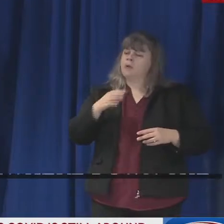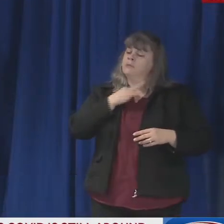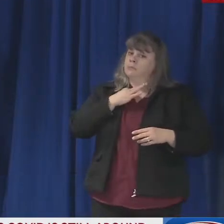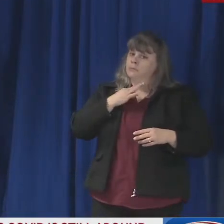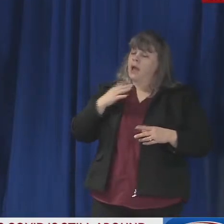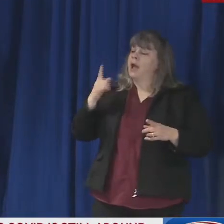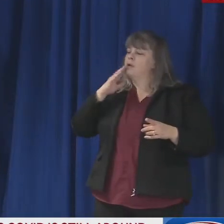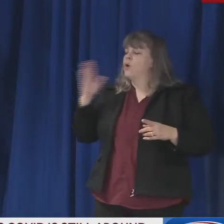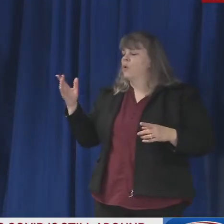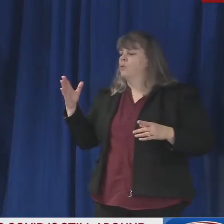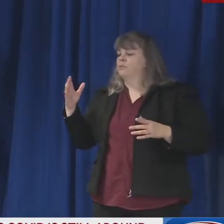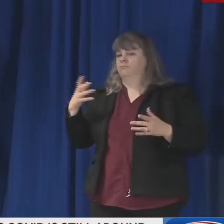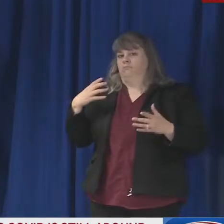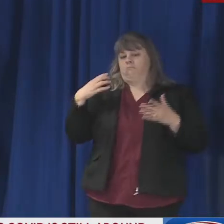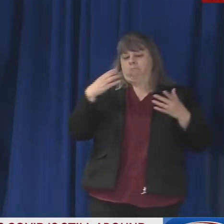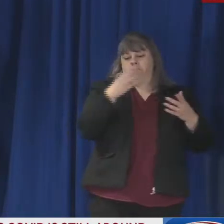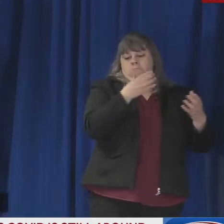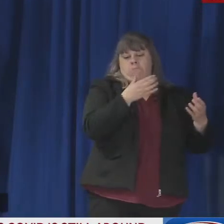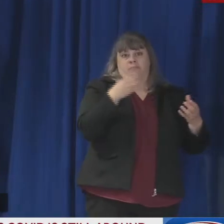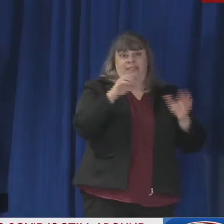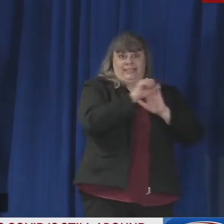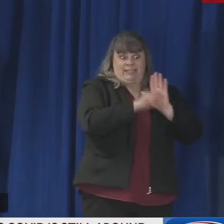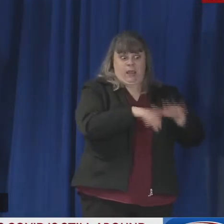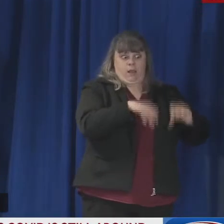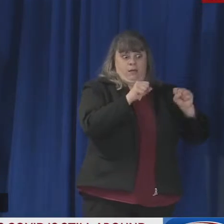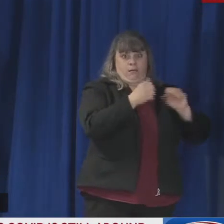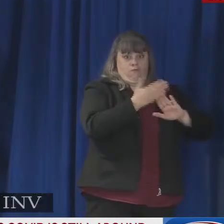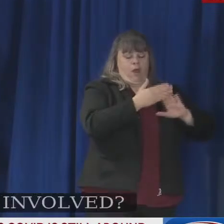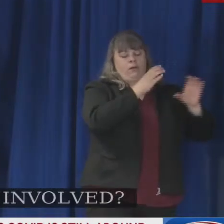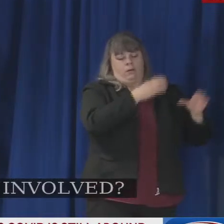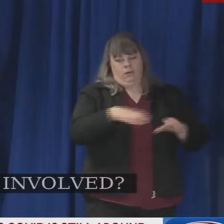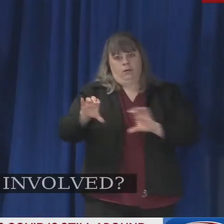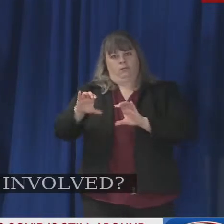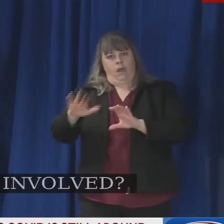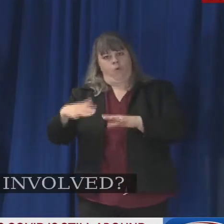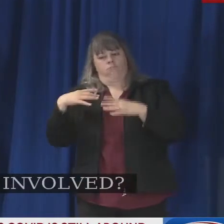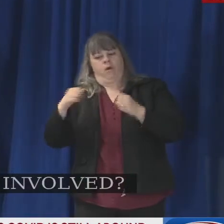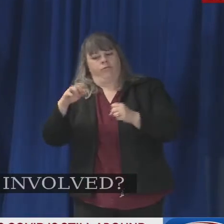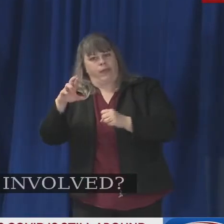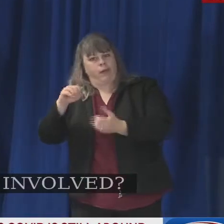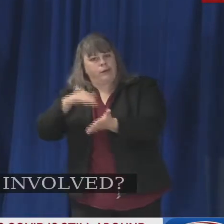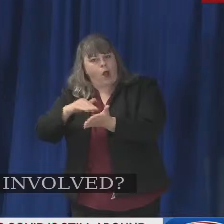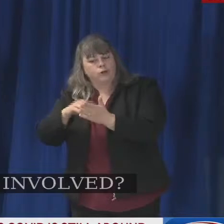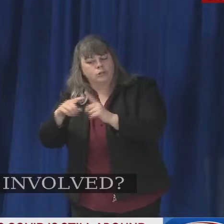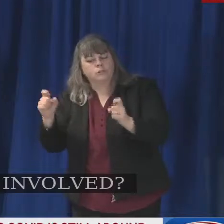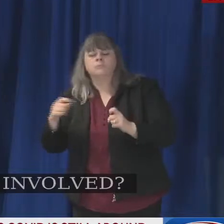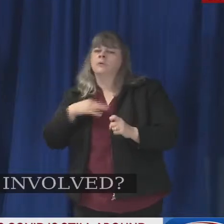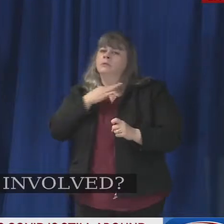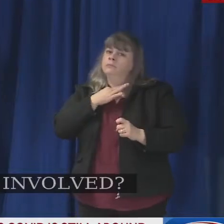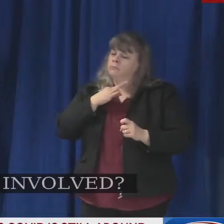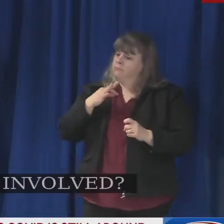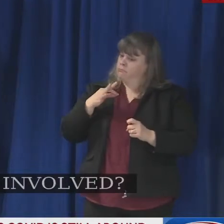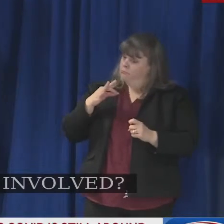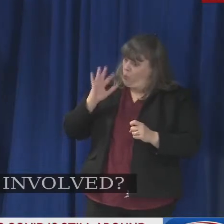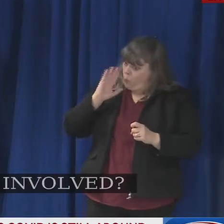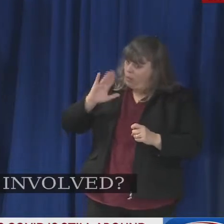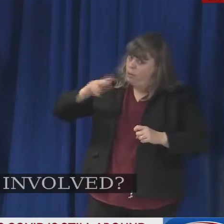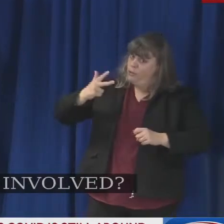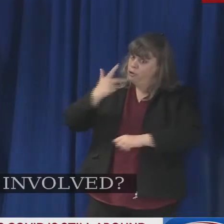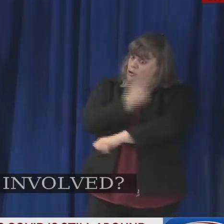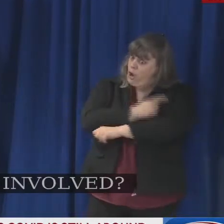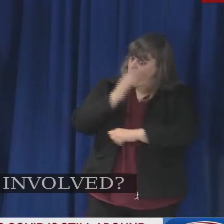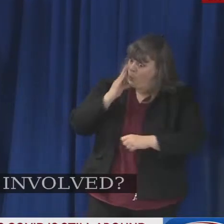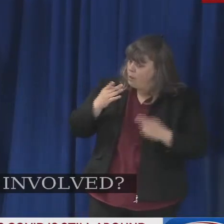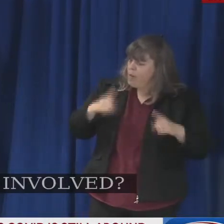this mostly to the healthcare now. And also, once you're done, can we hear from Dr. Chan about the potential necessity of a booster shot? Sure. So I think we've been